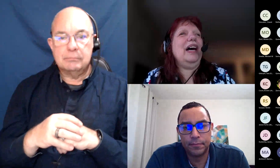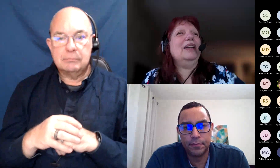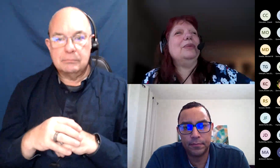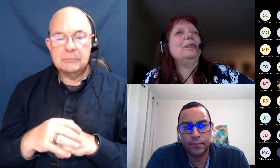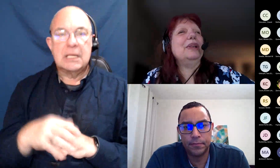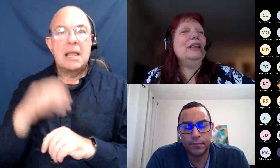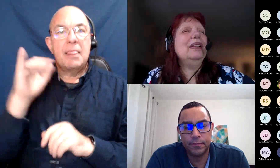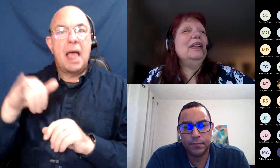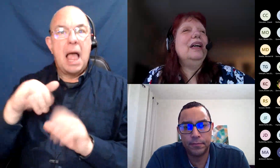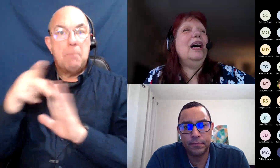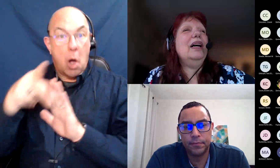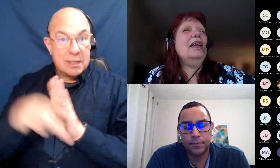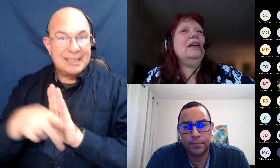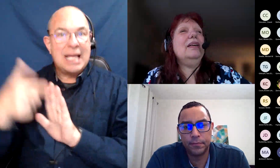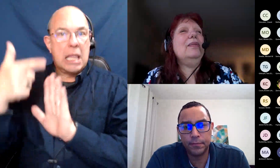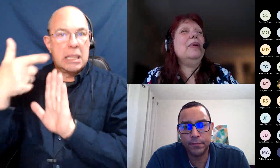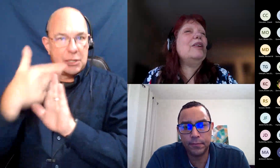framework that really